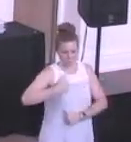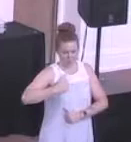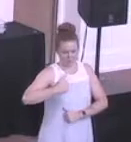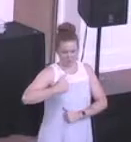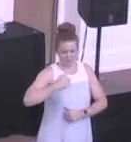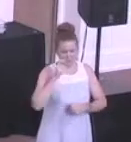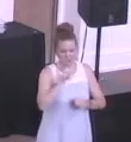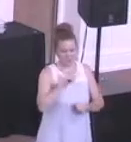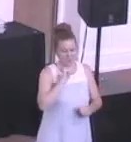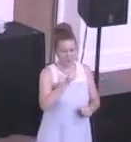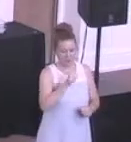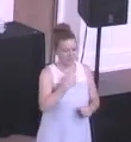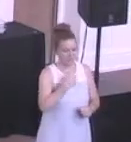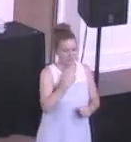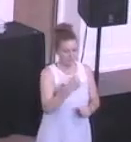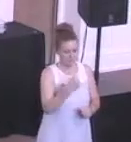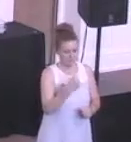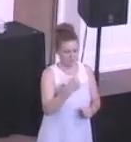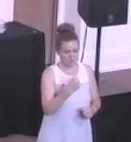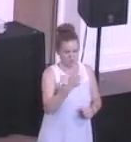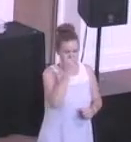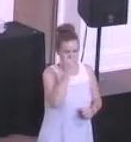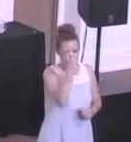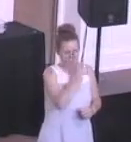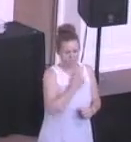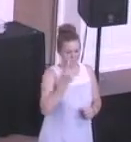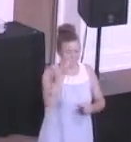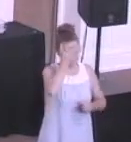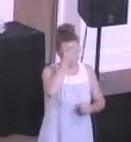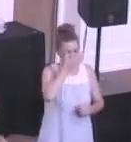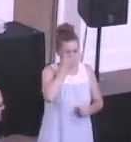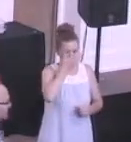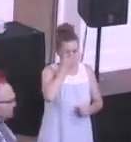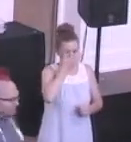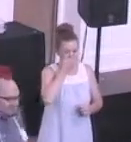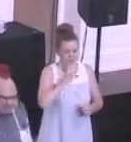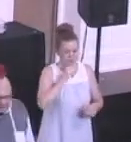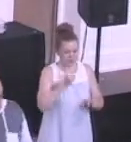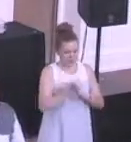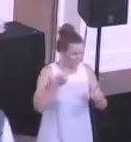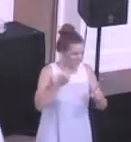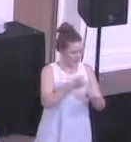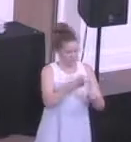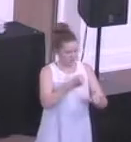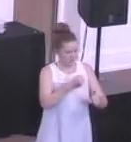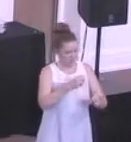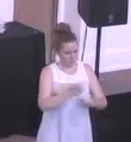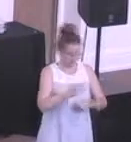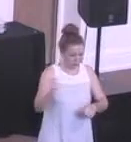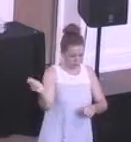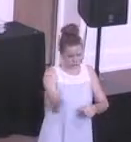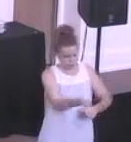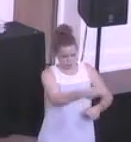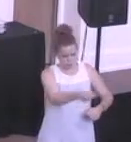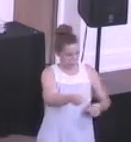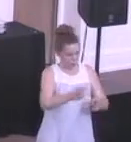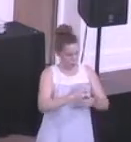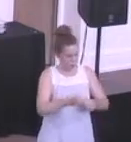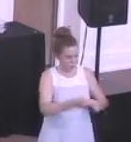not tell who he was because he had a mask over his face. He had a shield so he wouldn't get hit with a sword or a spear or whatever they were chucking at